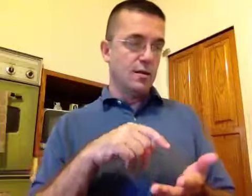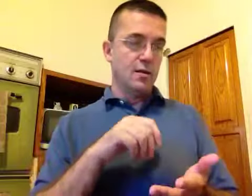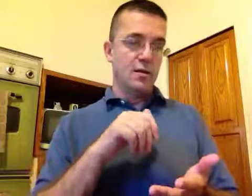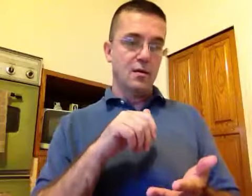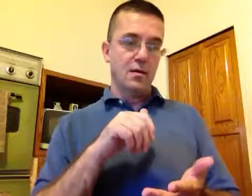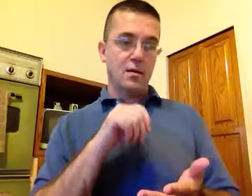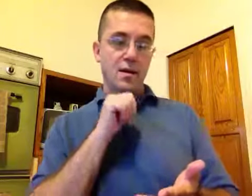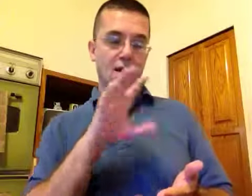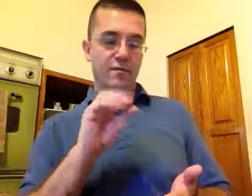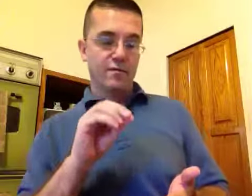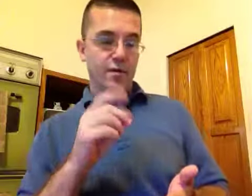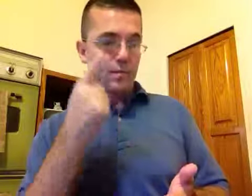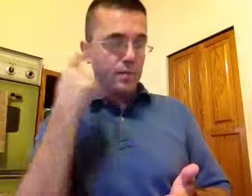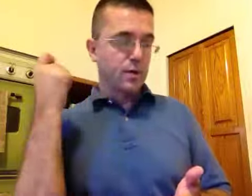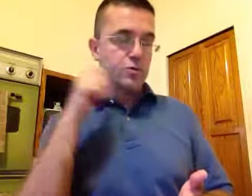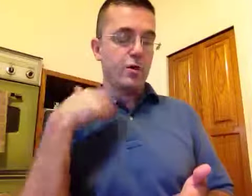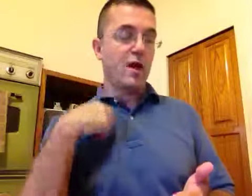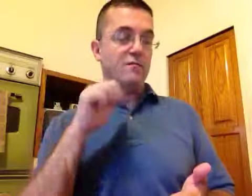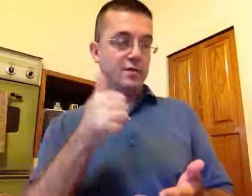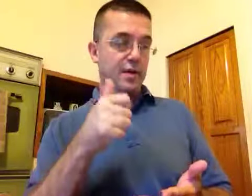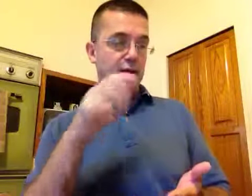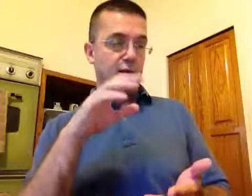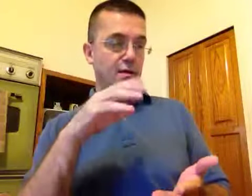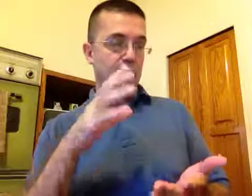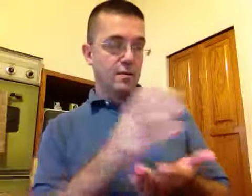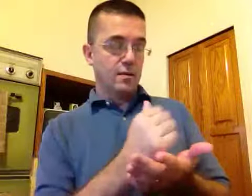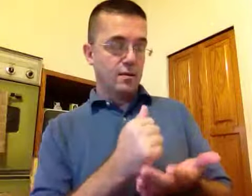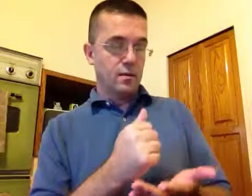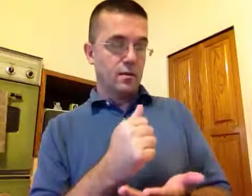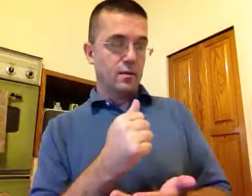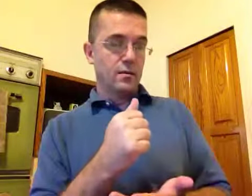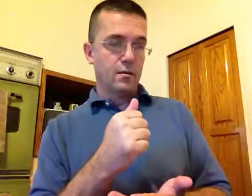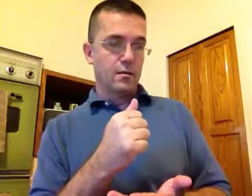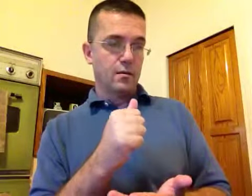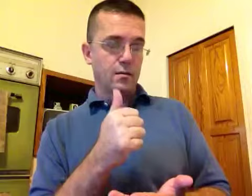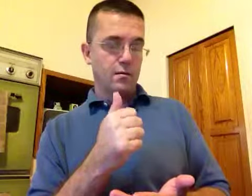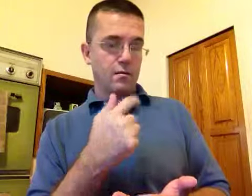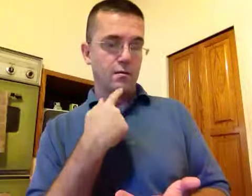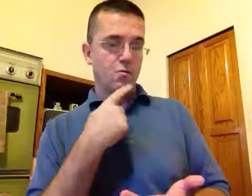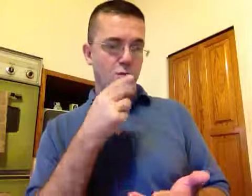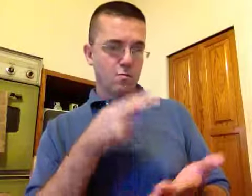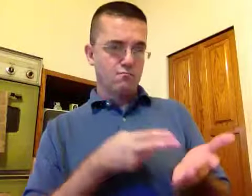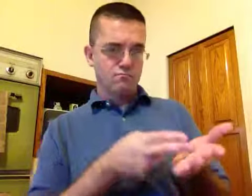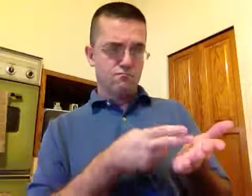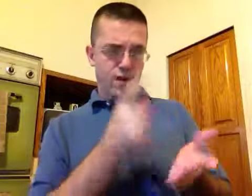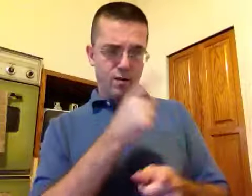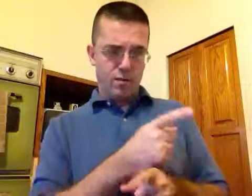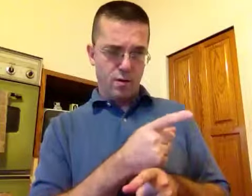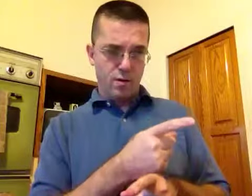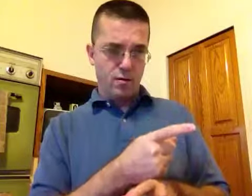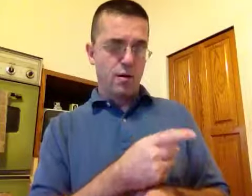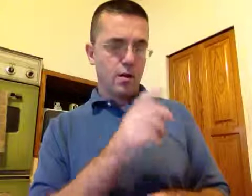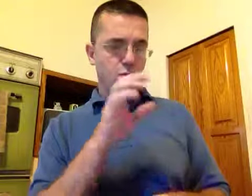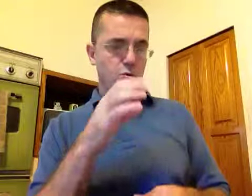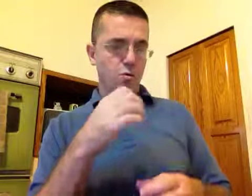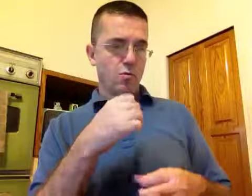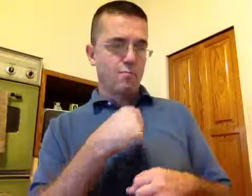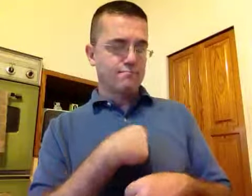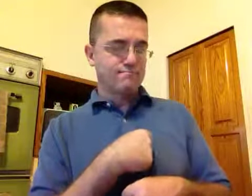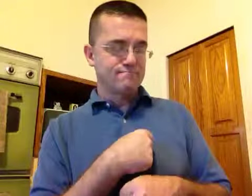Because you have 10 in collections. Correct. Okay, just making sure I get my facts right. And you're making $90K a year. Right.